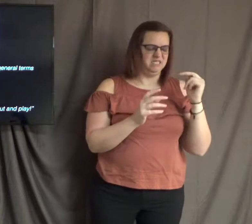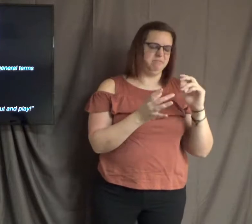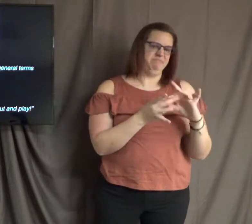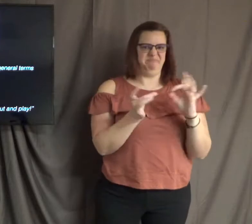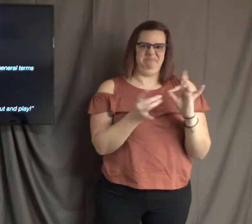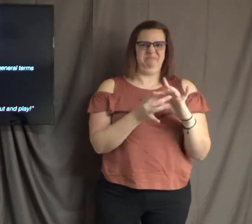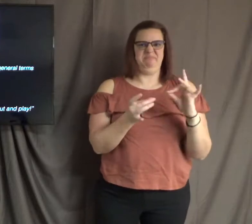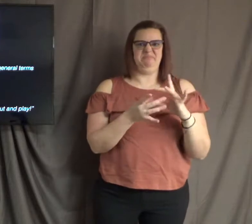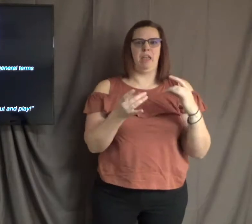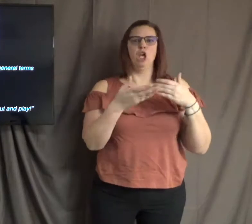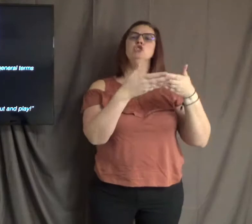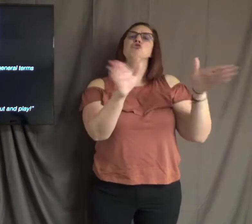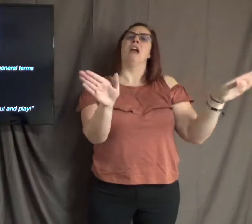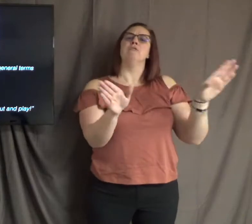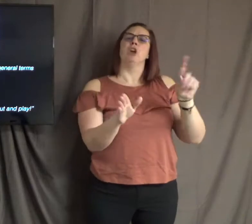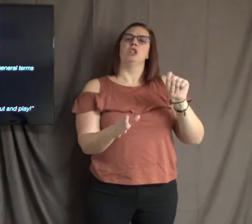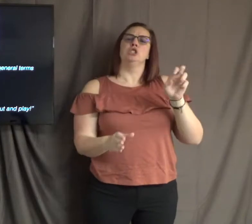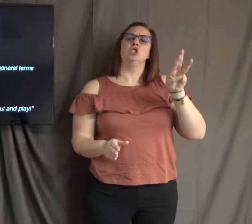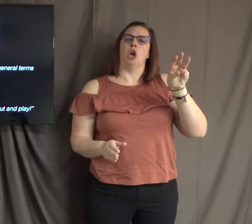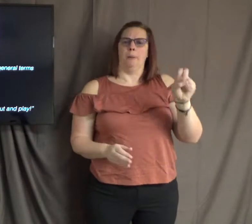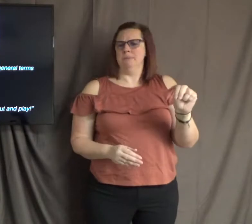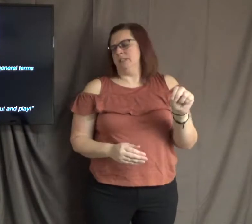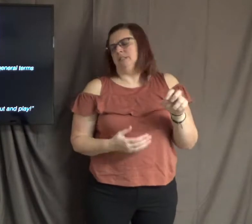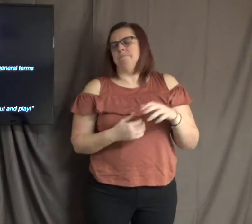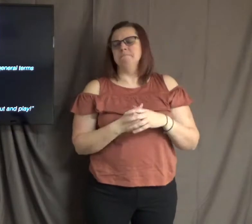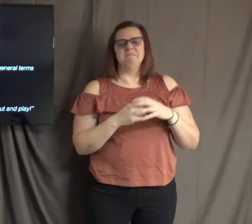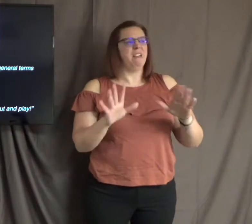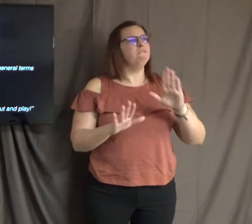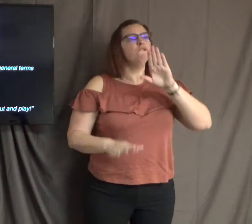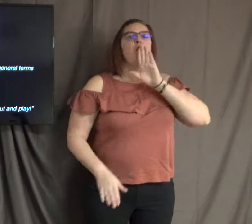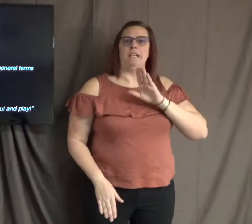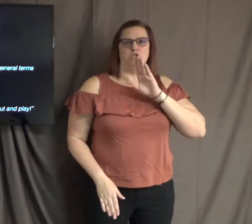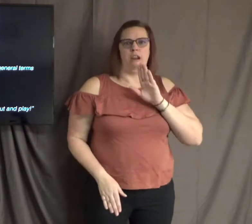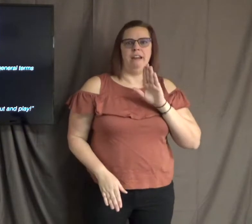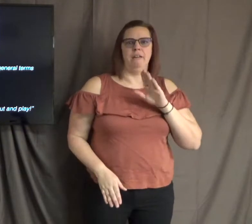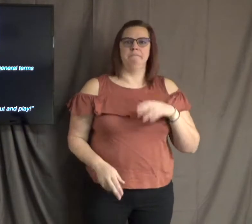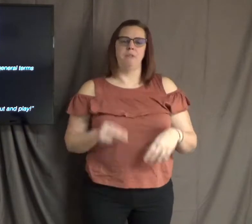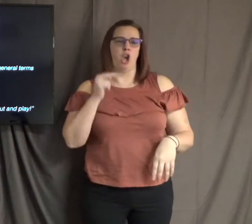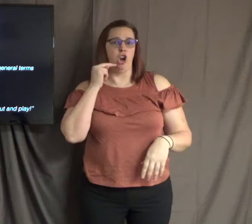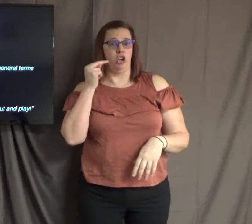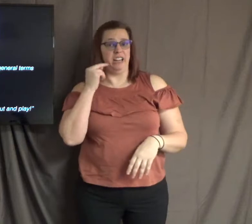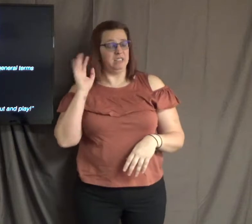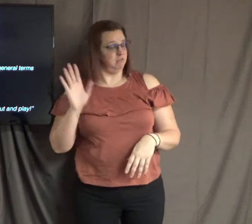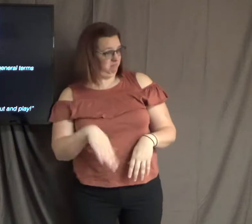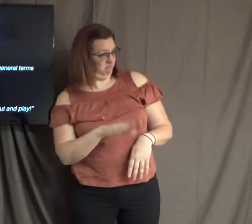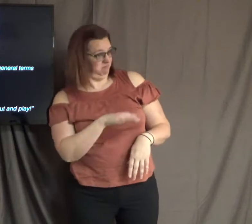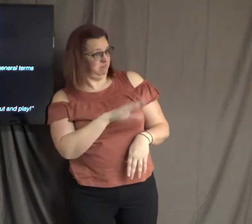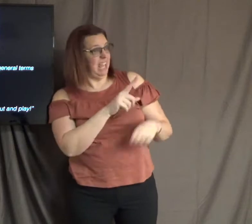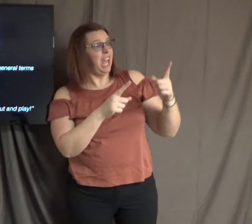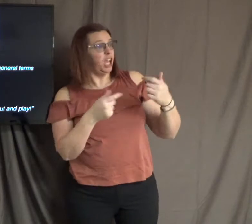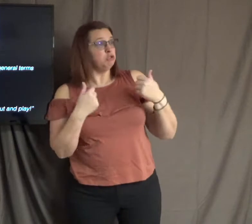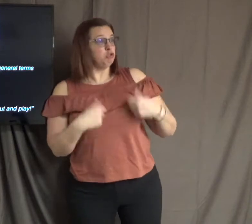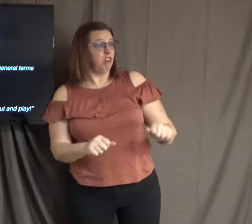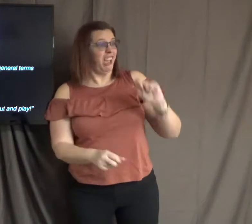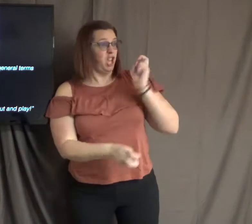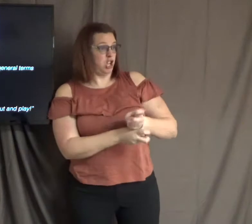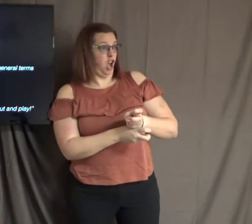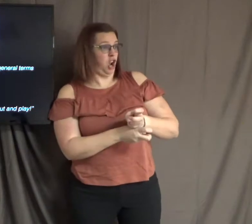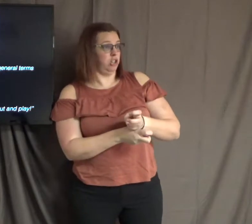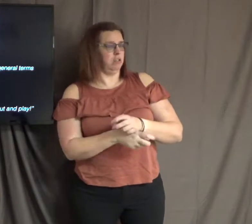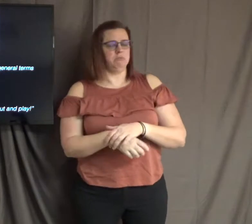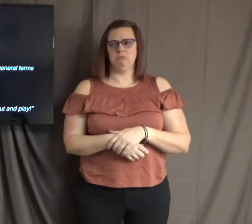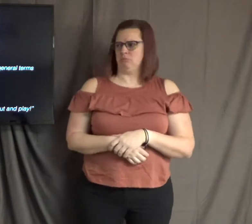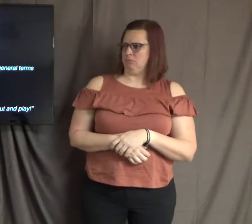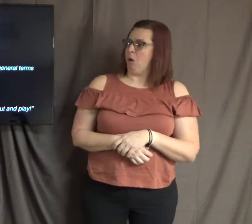general terms how frustrated she was. Her niece asked, "Did you try hard?"